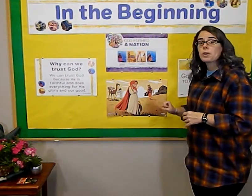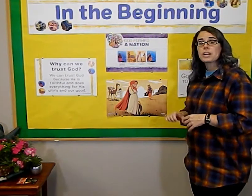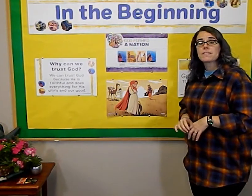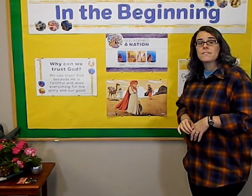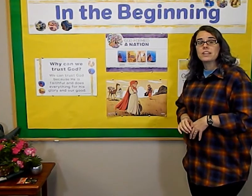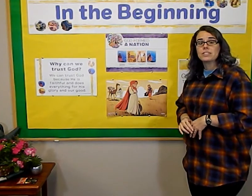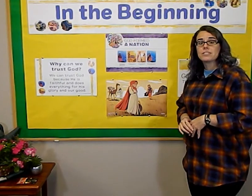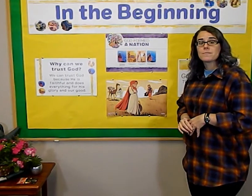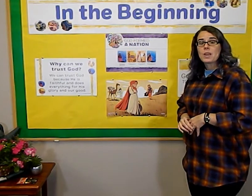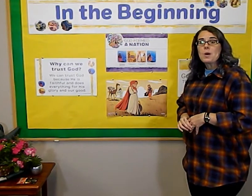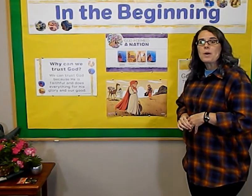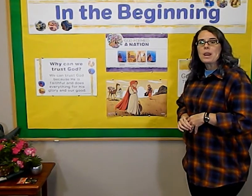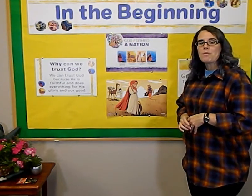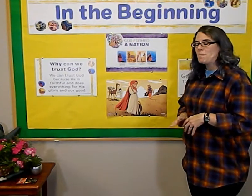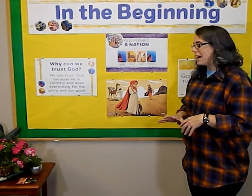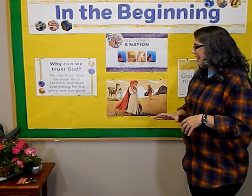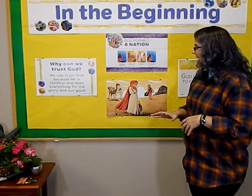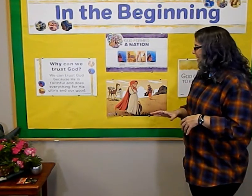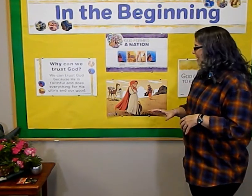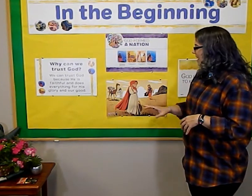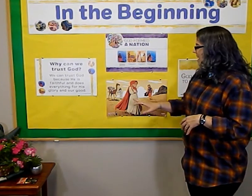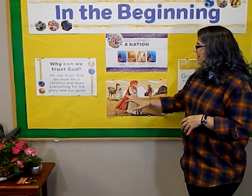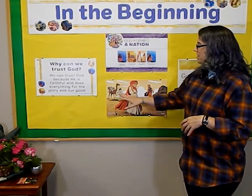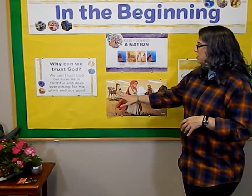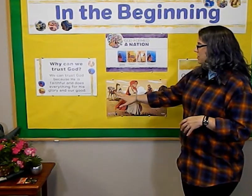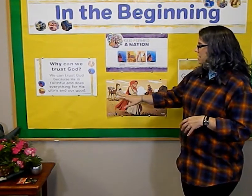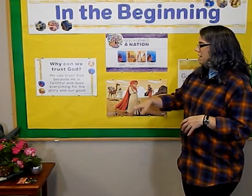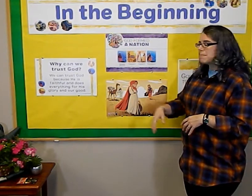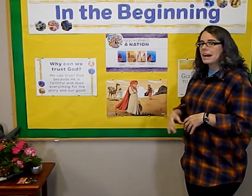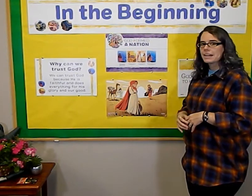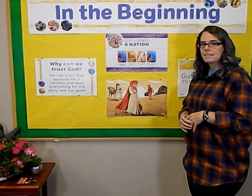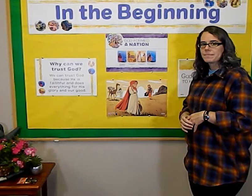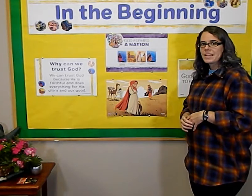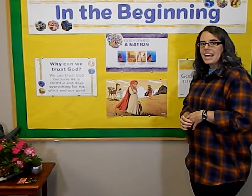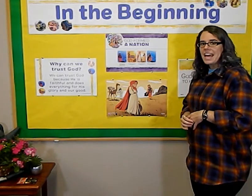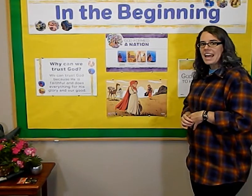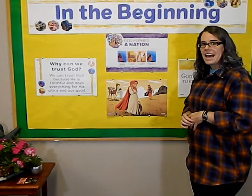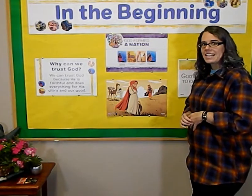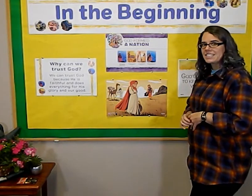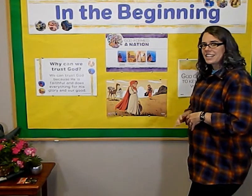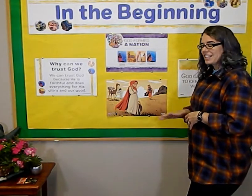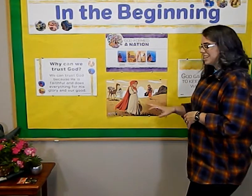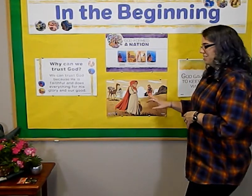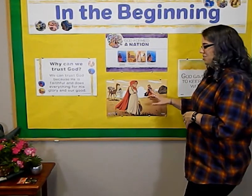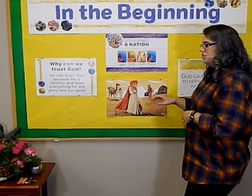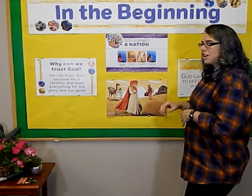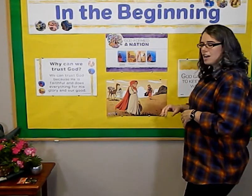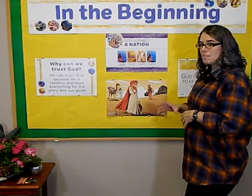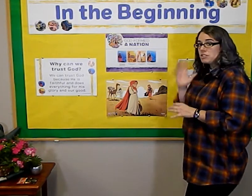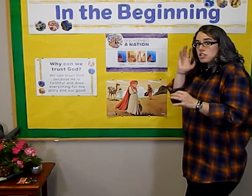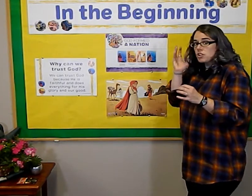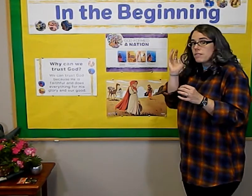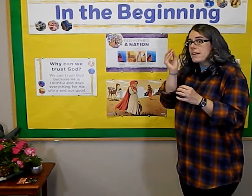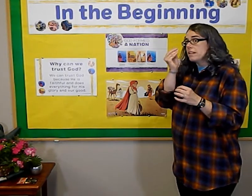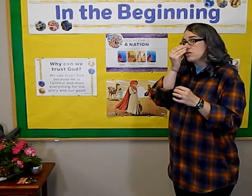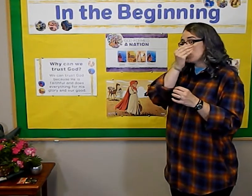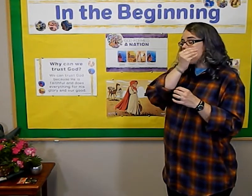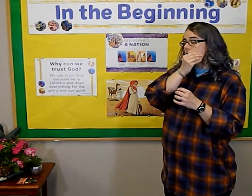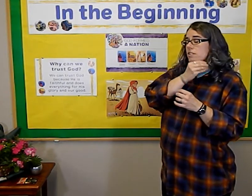in the fields when Rebekah and the servant came back. And she saw him, and she took a veil, and she covered her face,